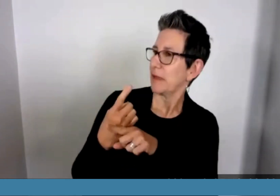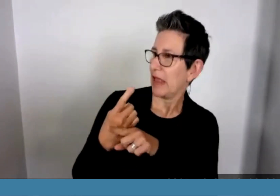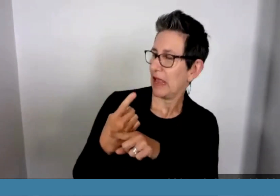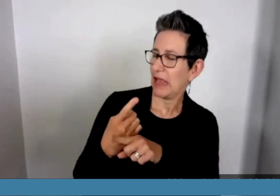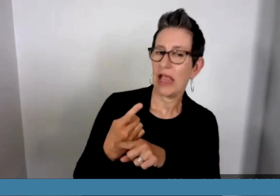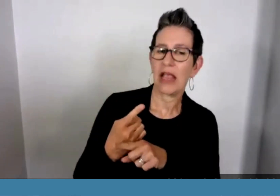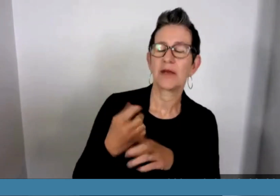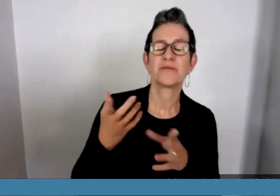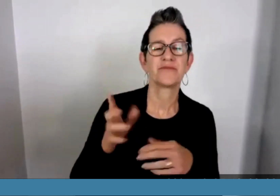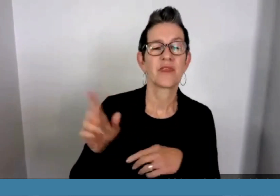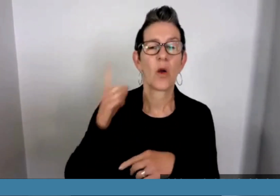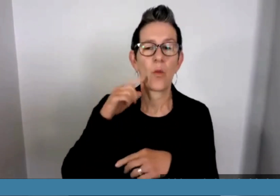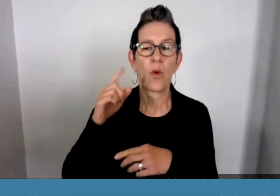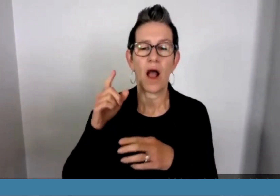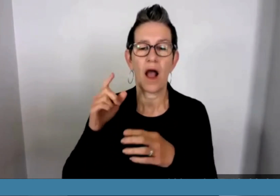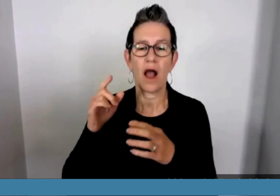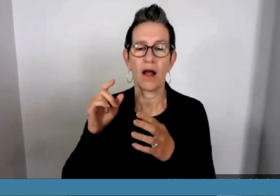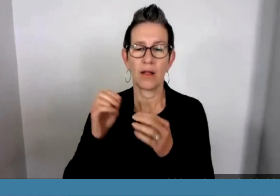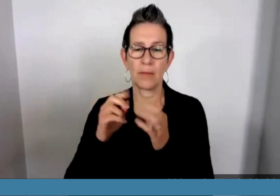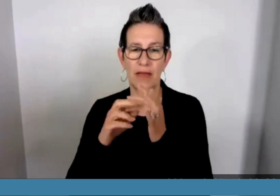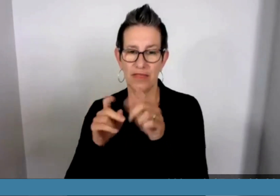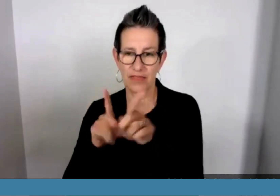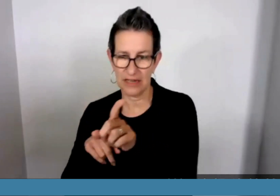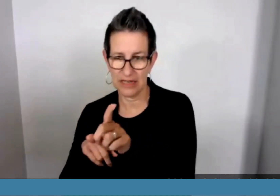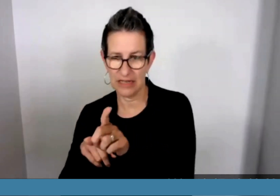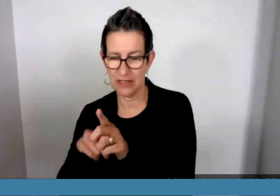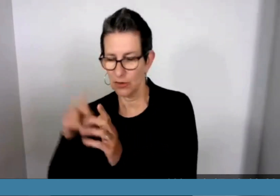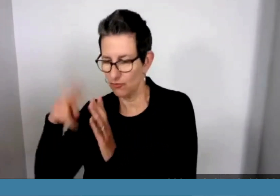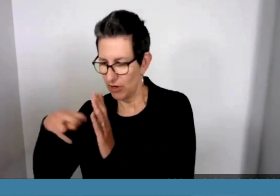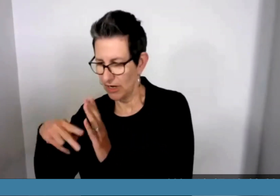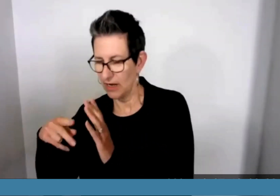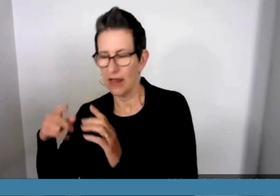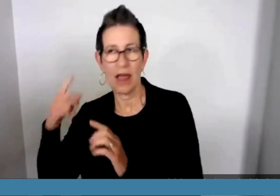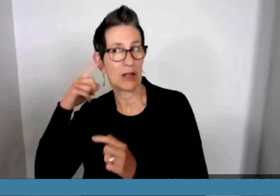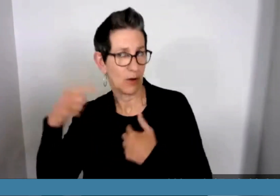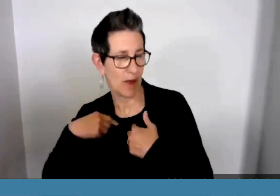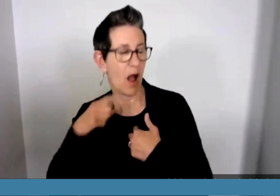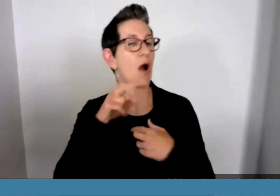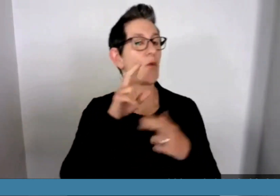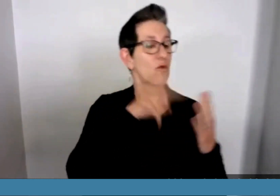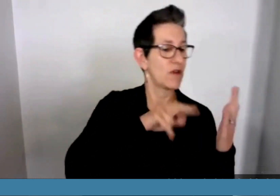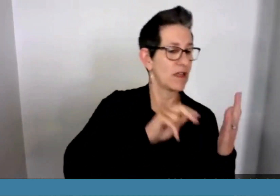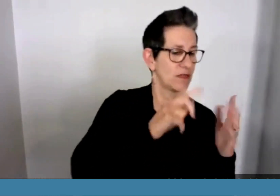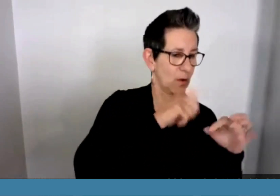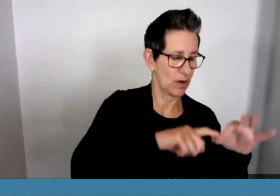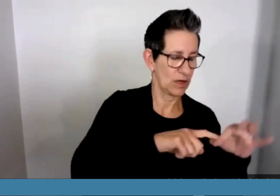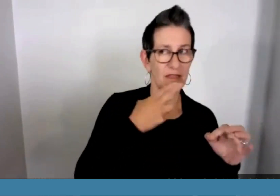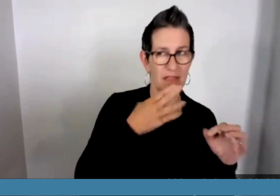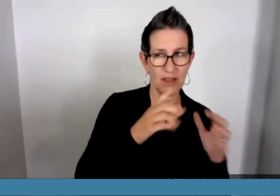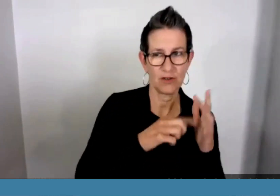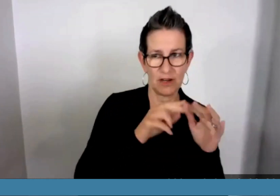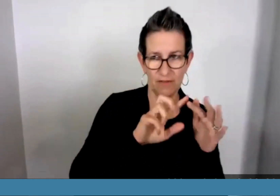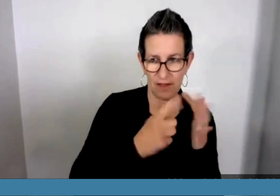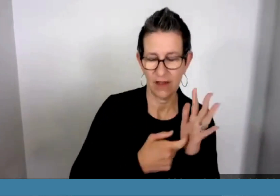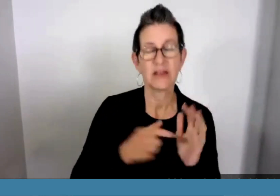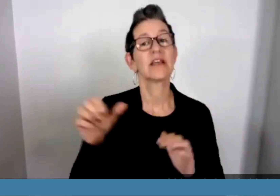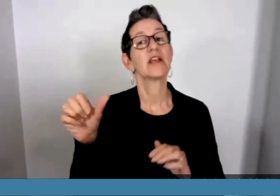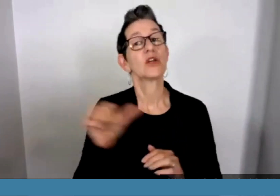and ignoring me, I will just read out the question. And thank you, Jennifer, for your question. Should something like